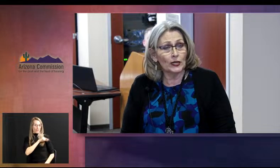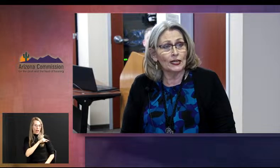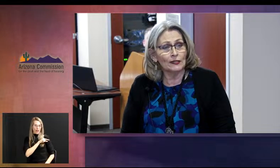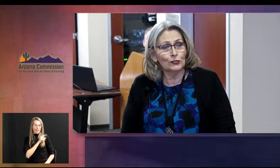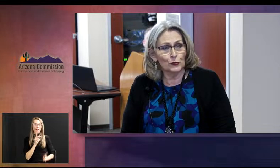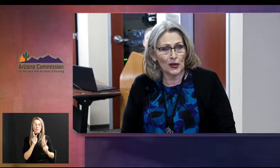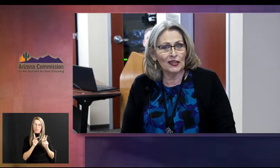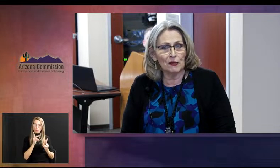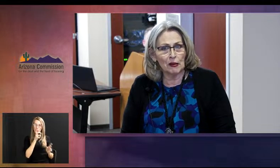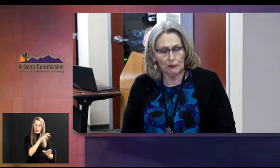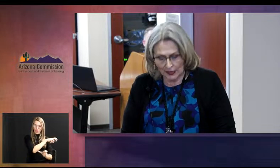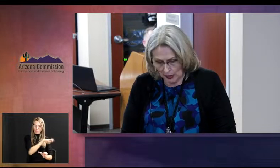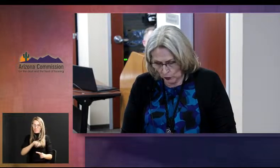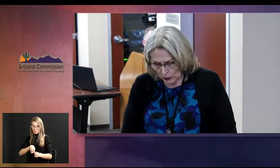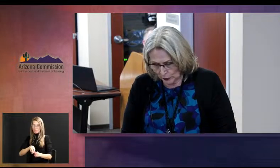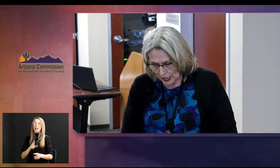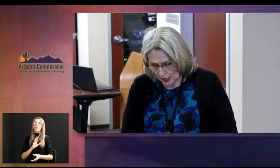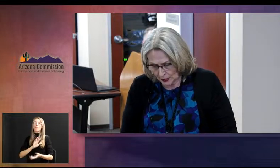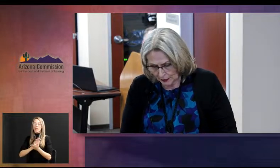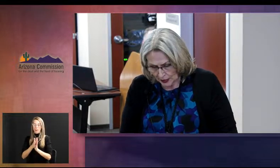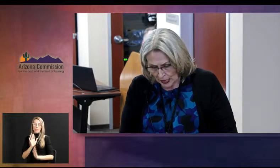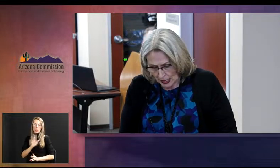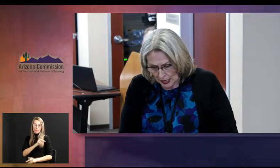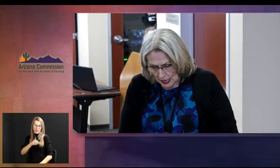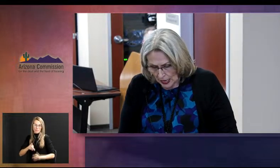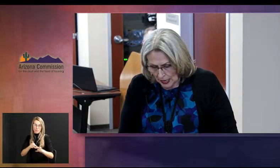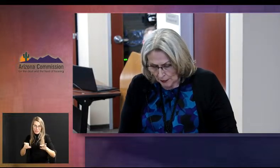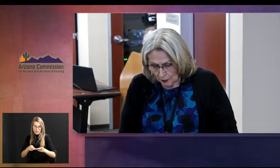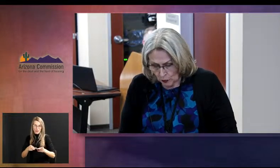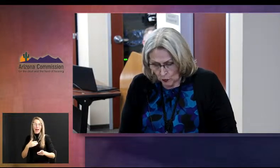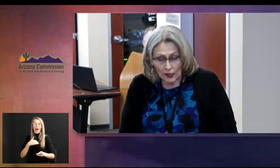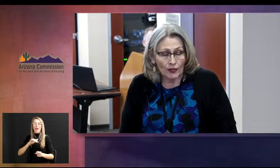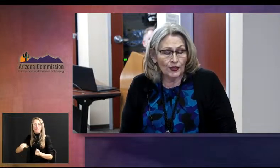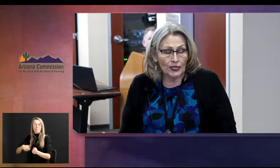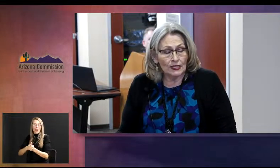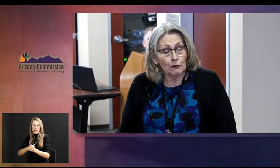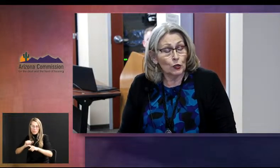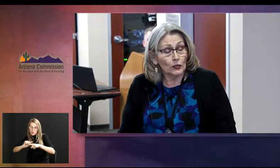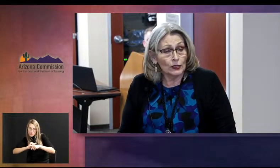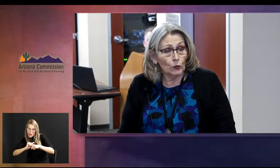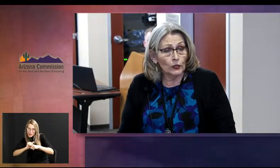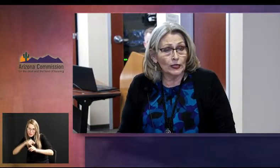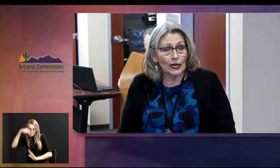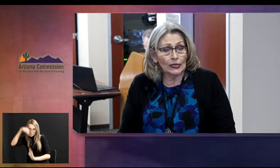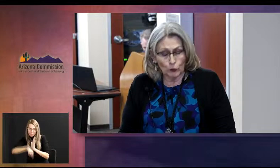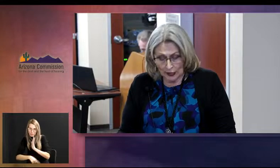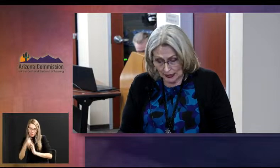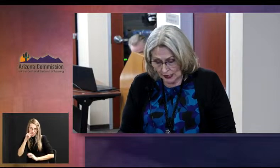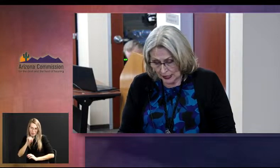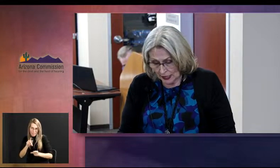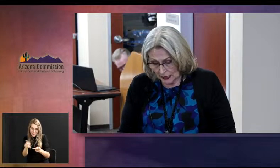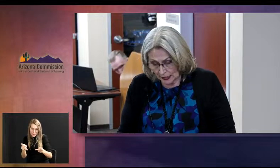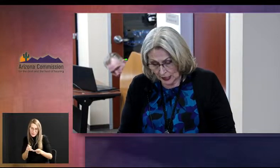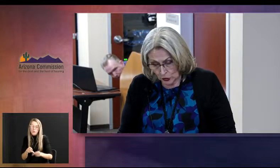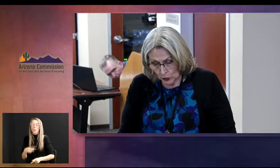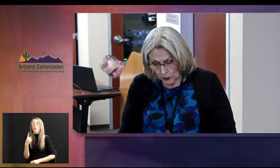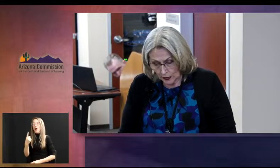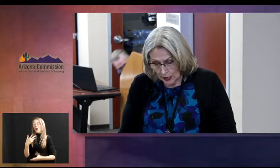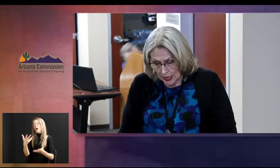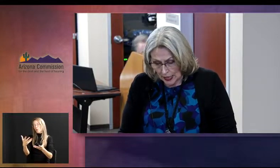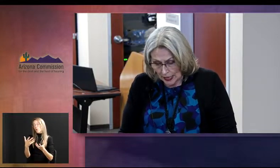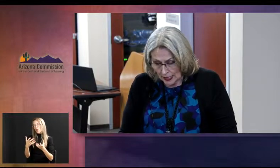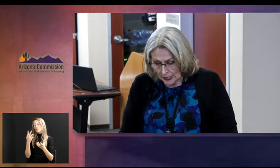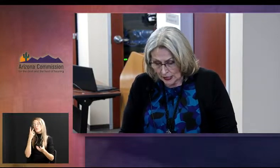some training to back them up in that regard. One of the things I'm currently working on and would like to see